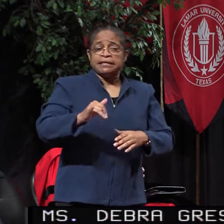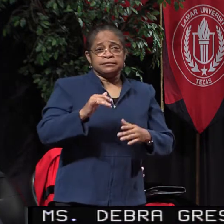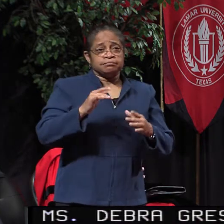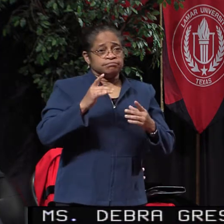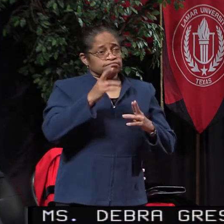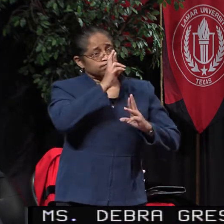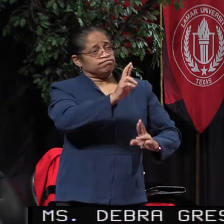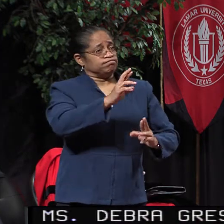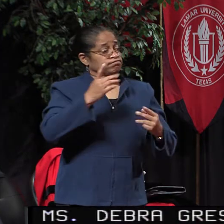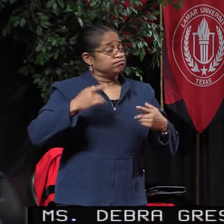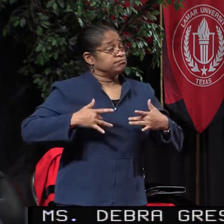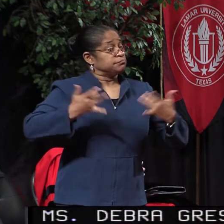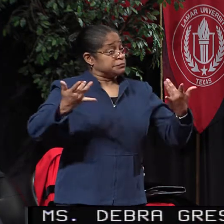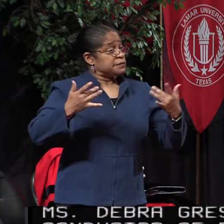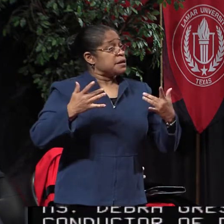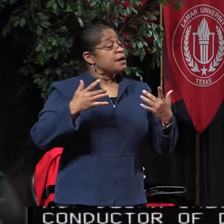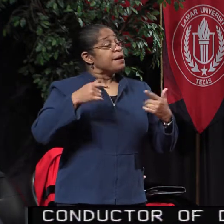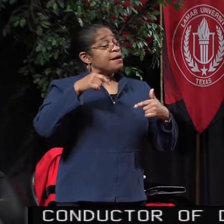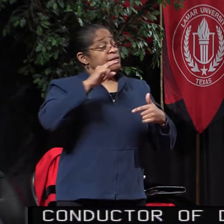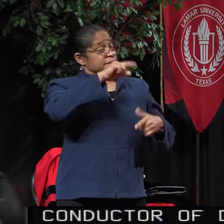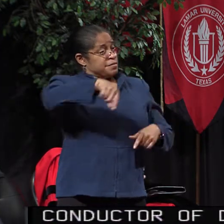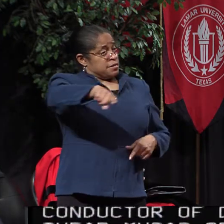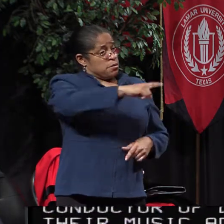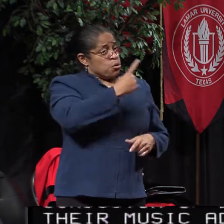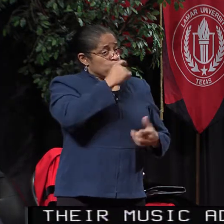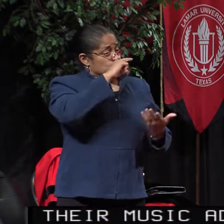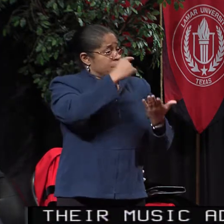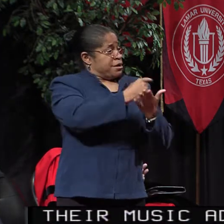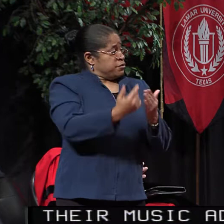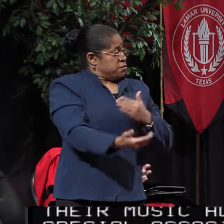the names of the graduates this morning are Sujay Mahale,